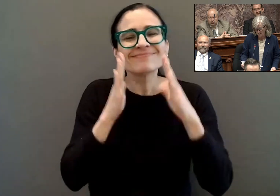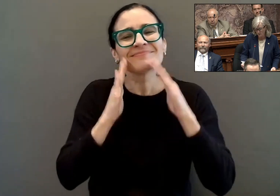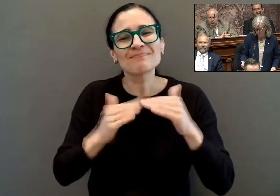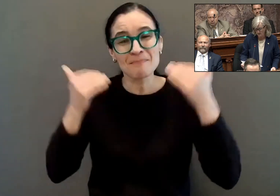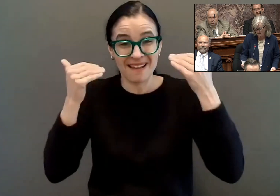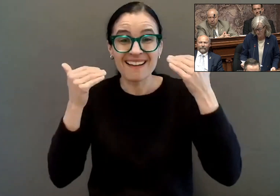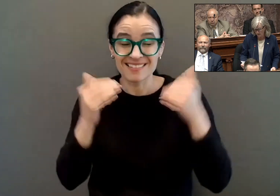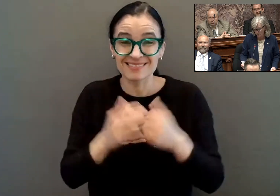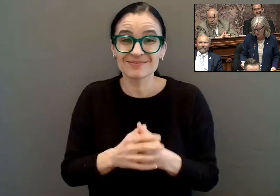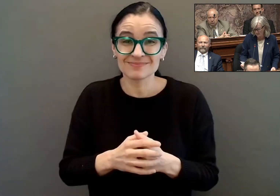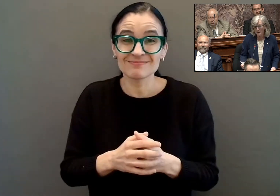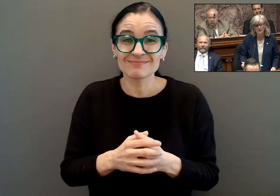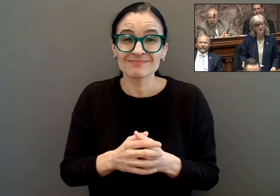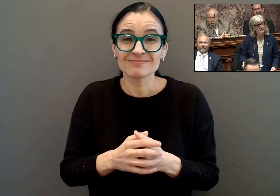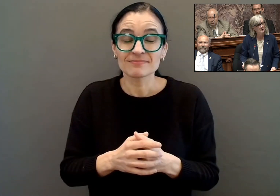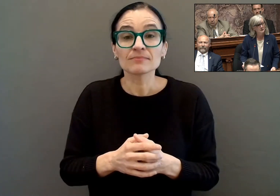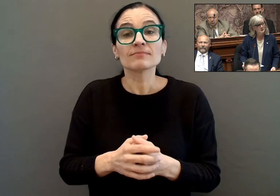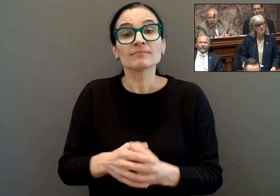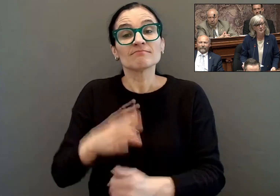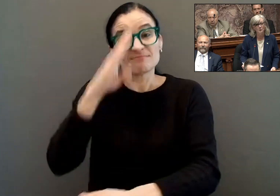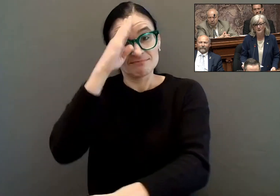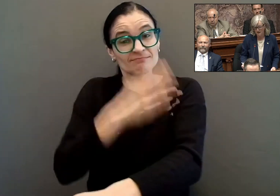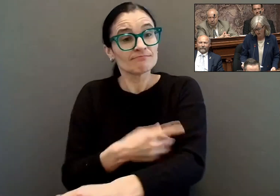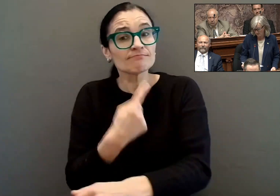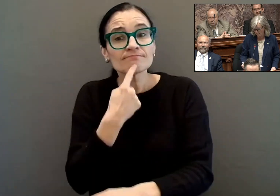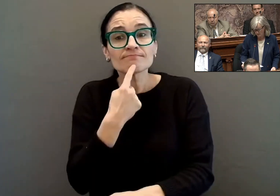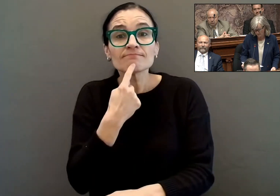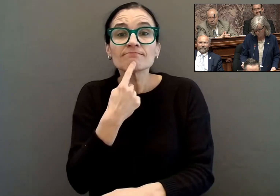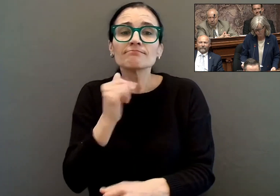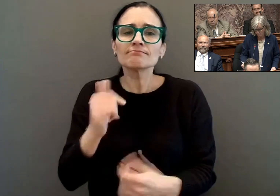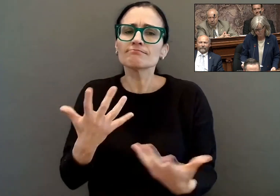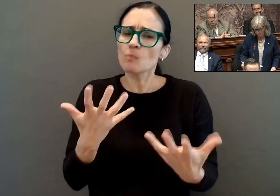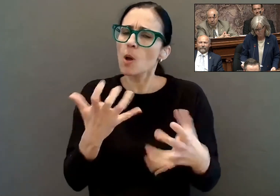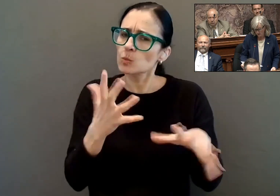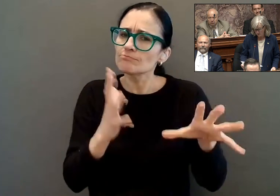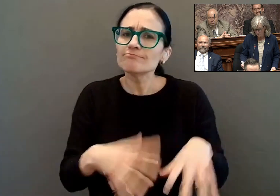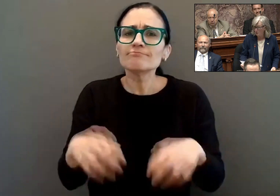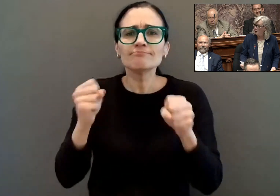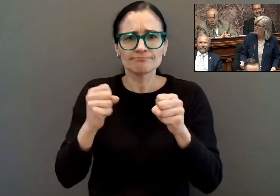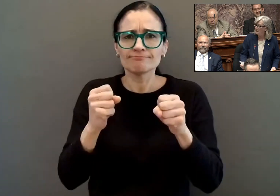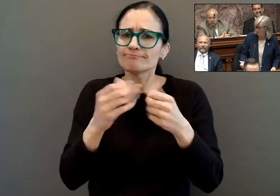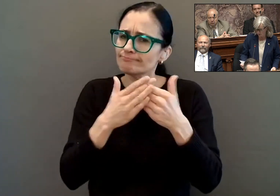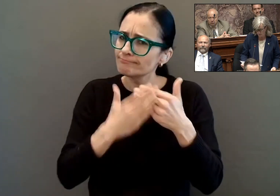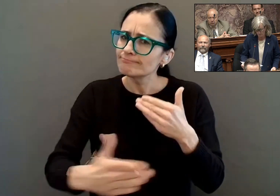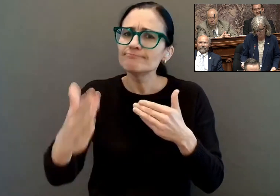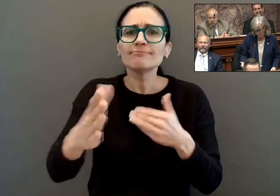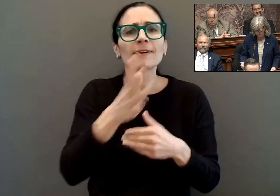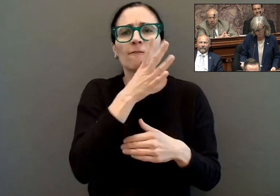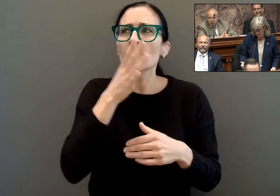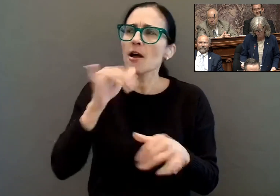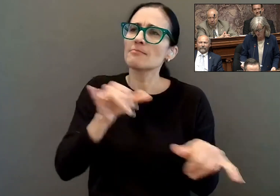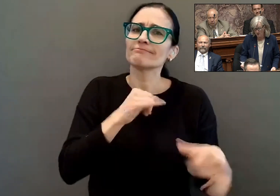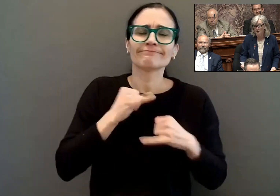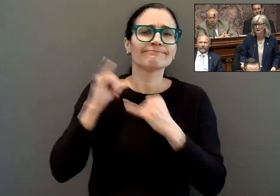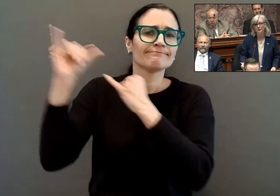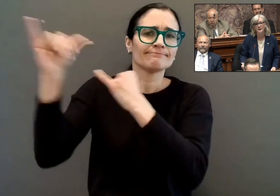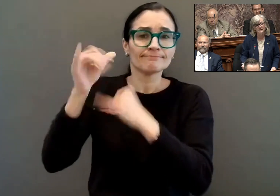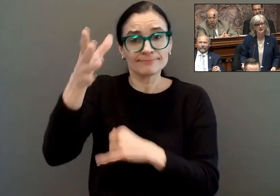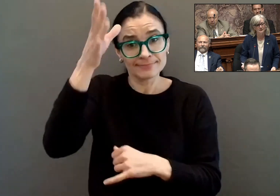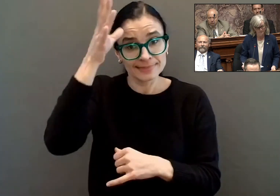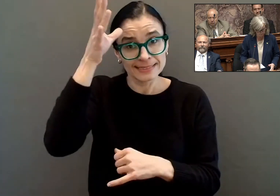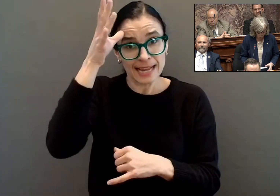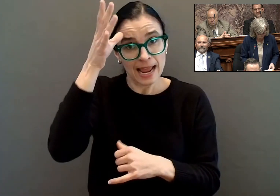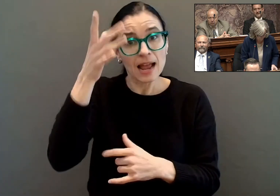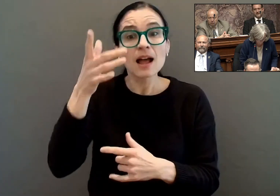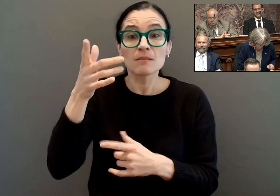says that he wants to spend his life doing what Dad does. So God made a farmer, and we are grateful he